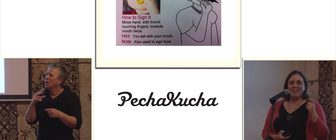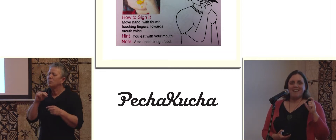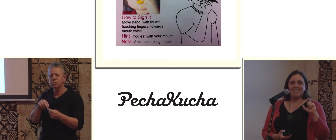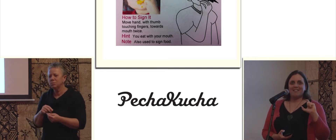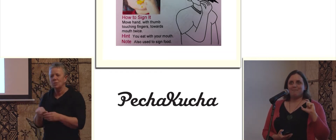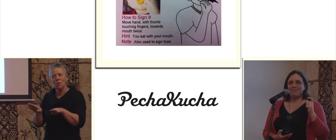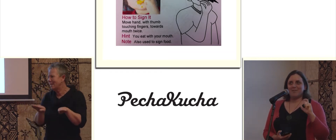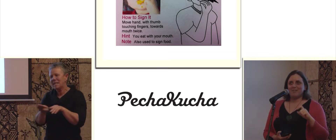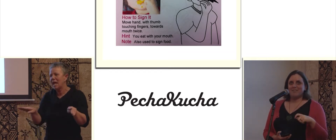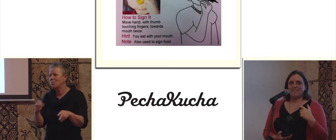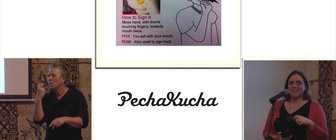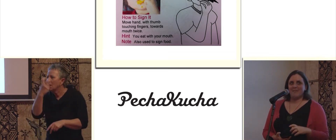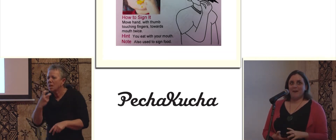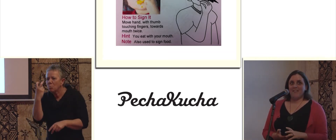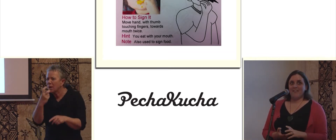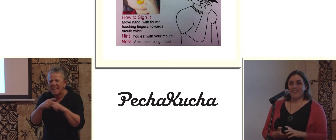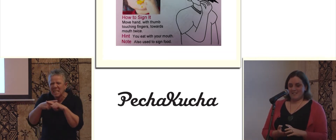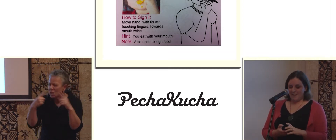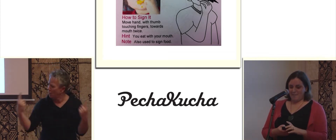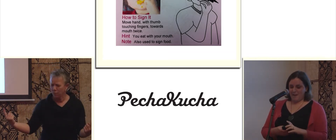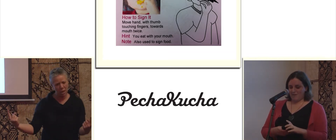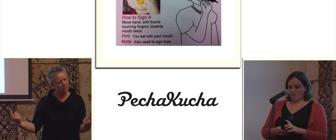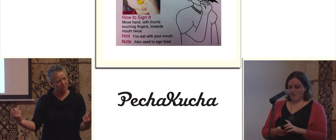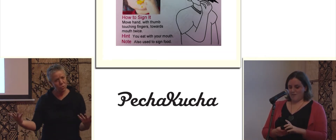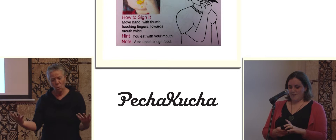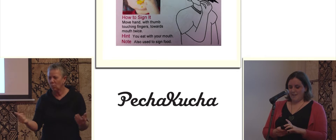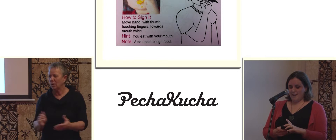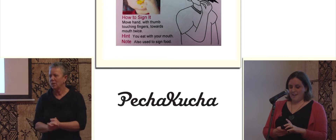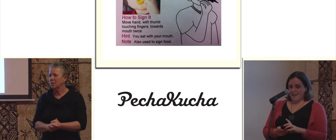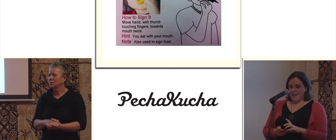similar. There's some subtle differences in the way that they're actually pronounced.